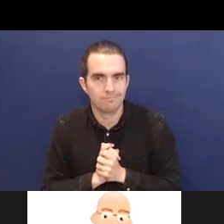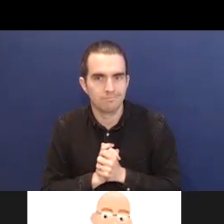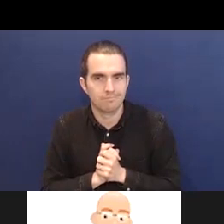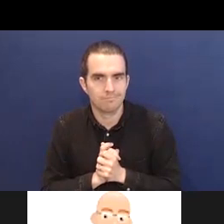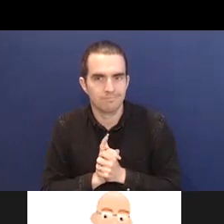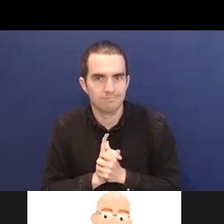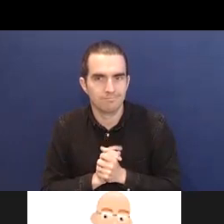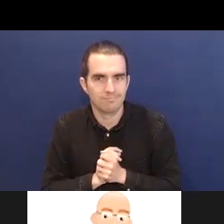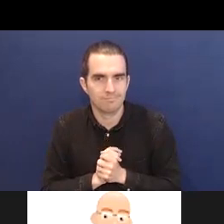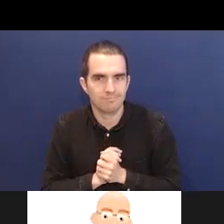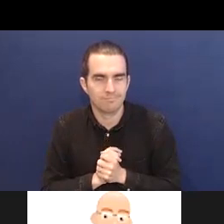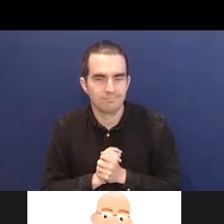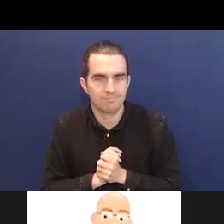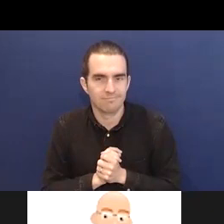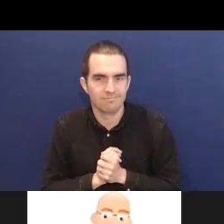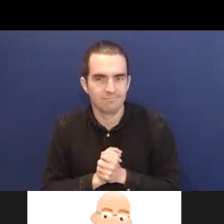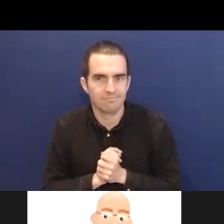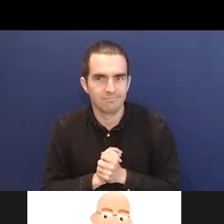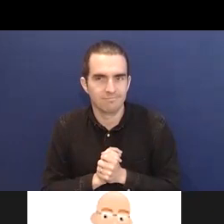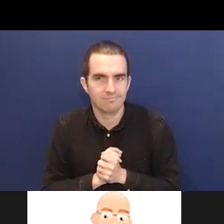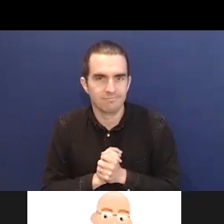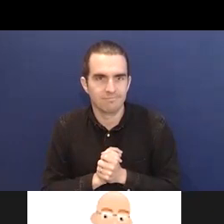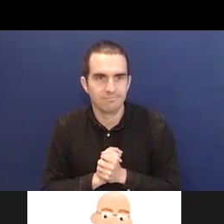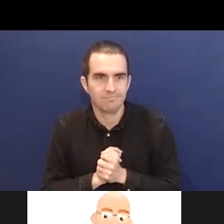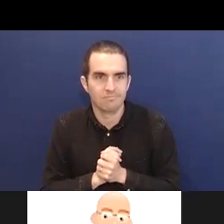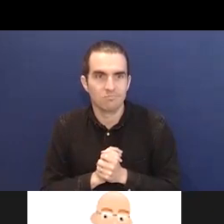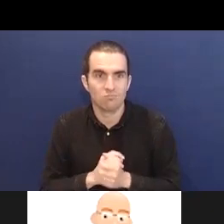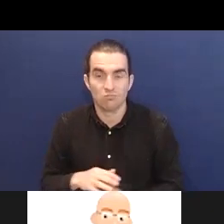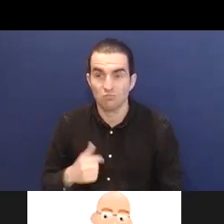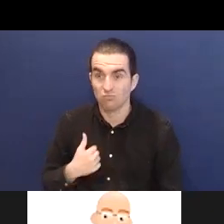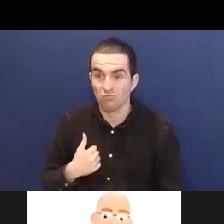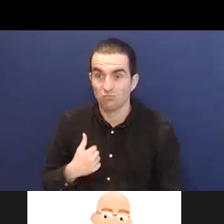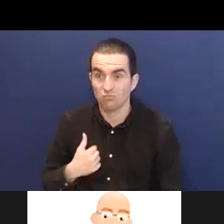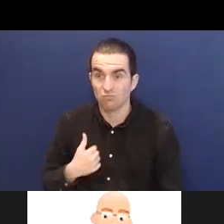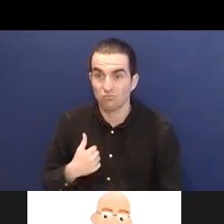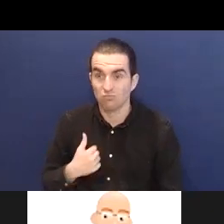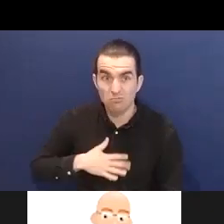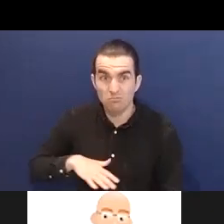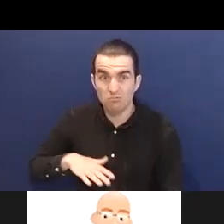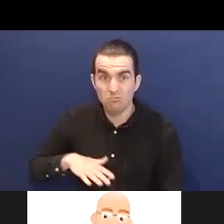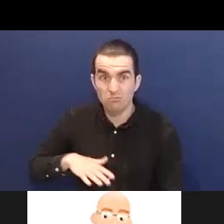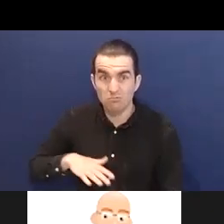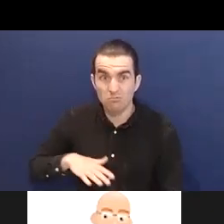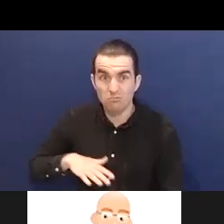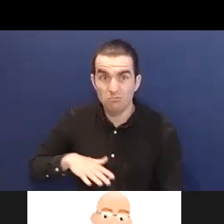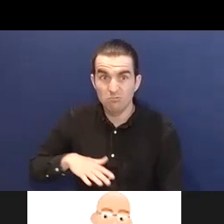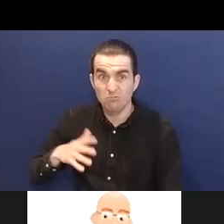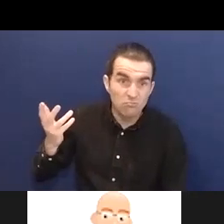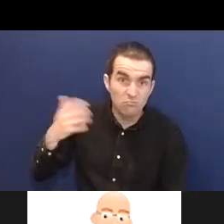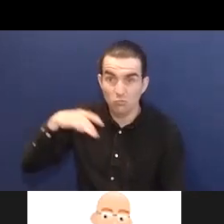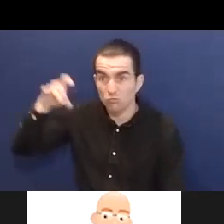And I just want to maybe kick it off. And one of